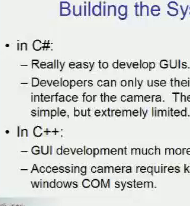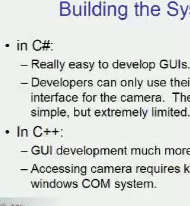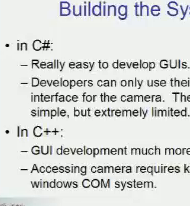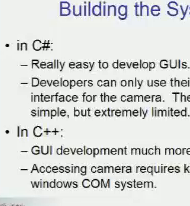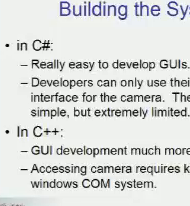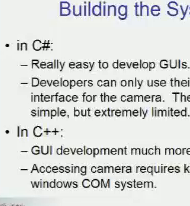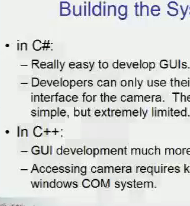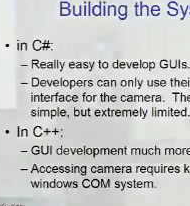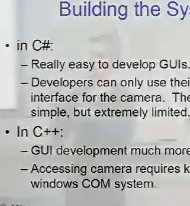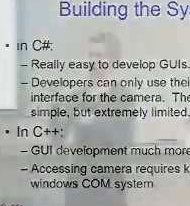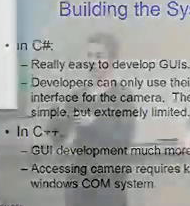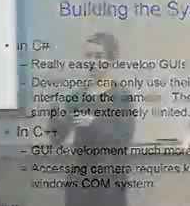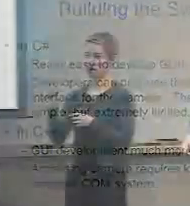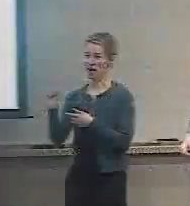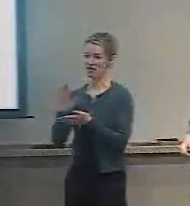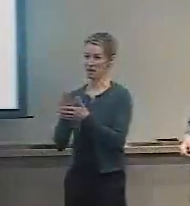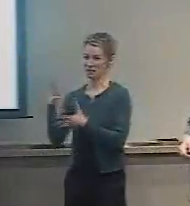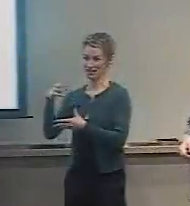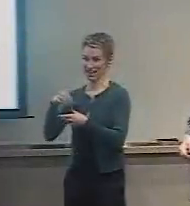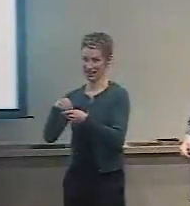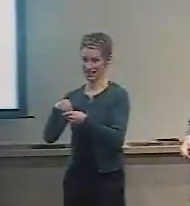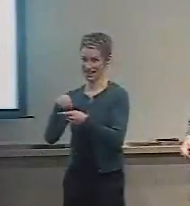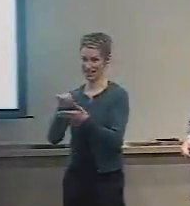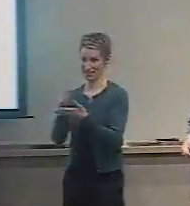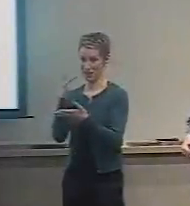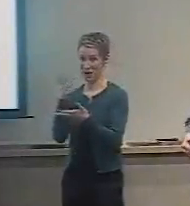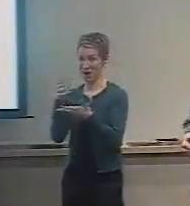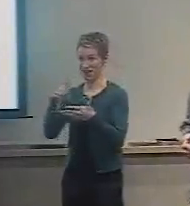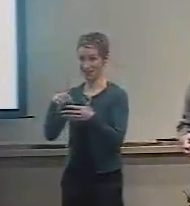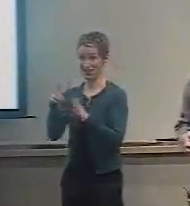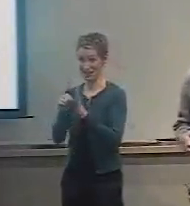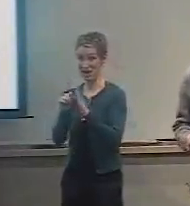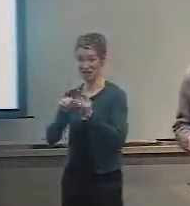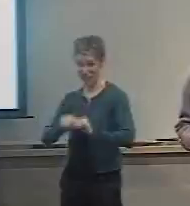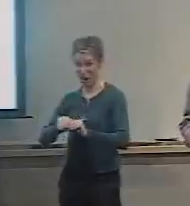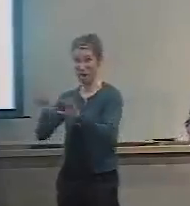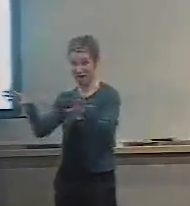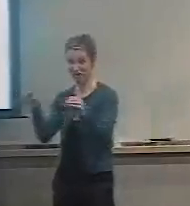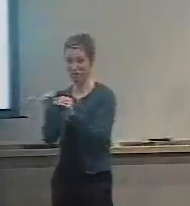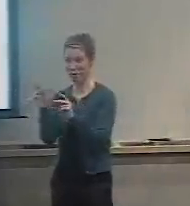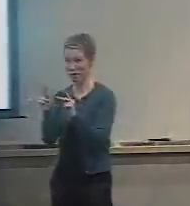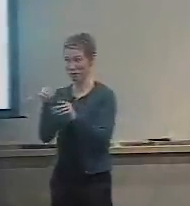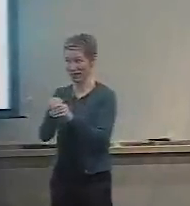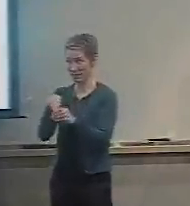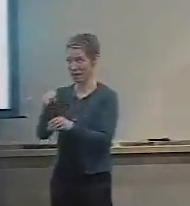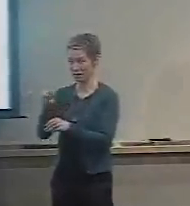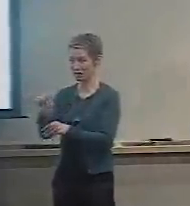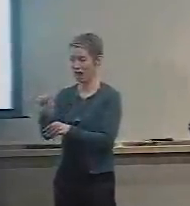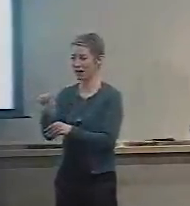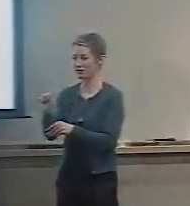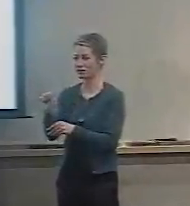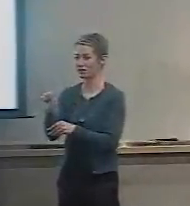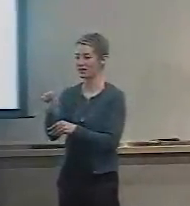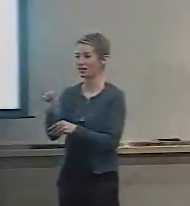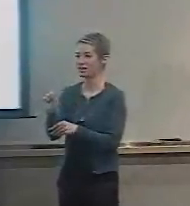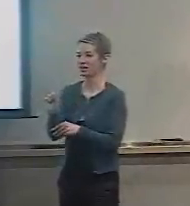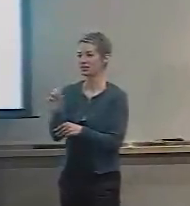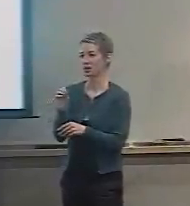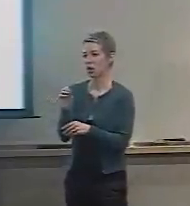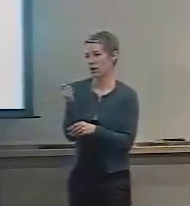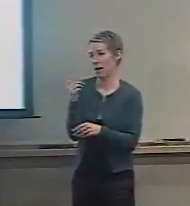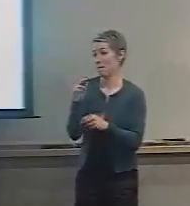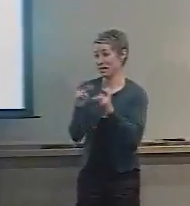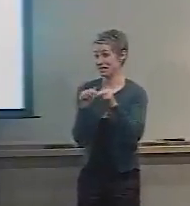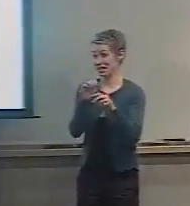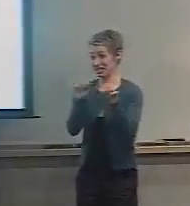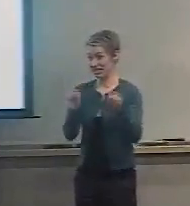in, and that's why I want this video to go out to more people within Microsoft. So building the system, we're really just starting that